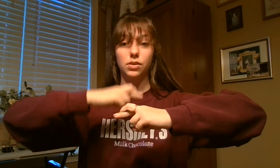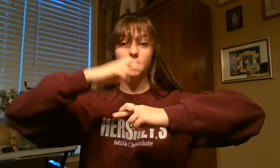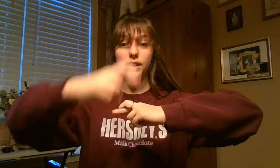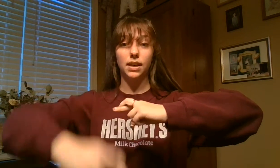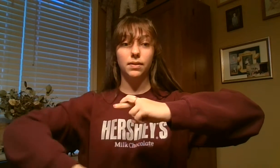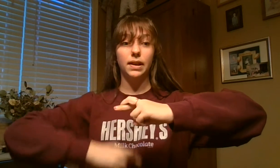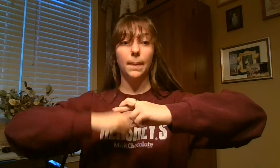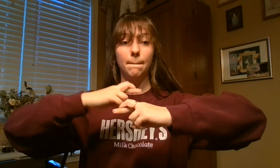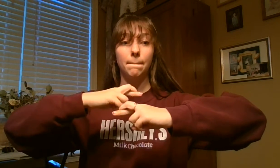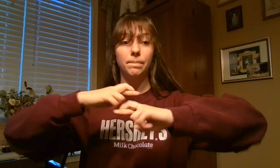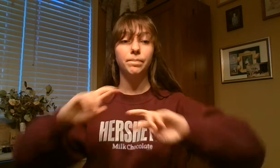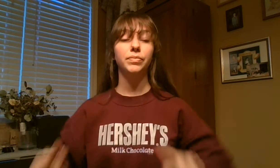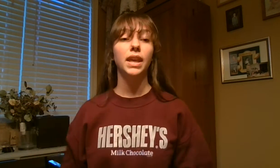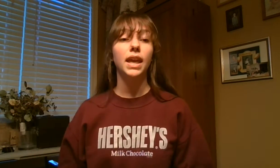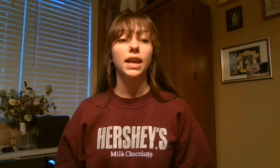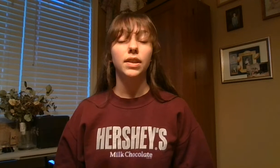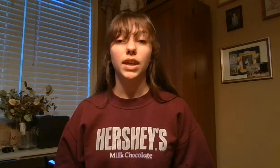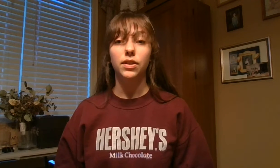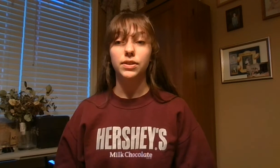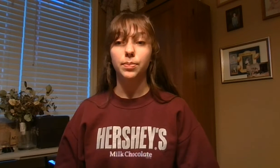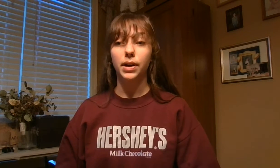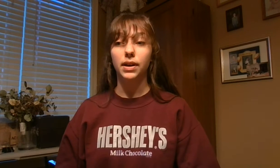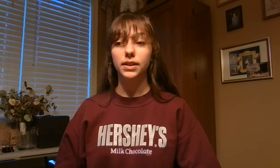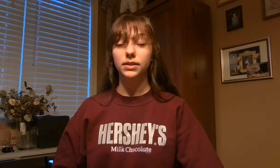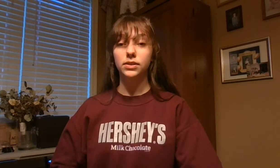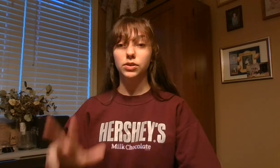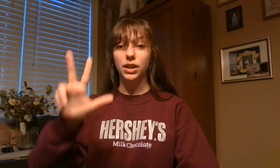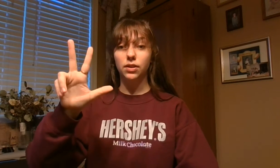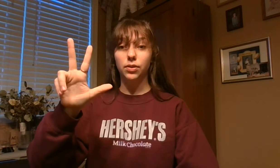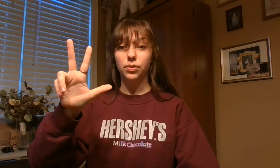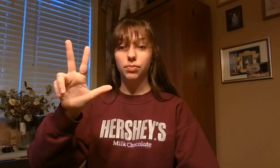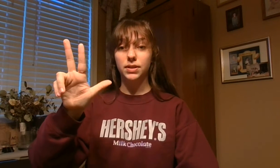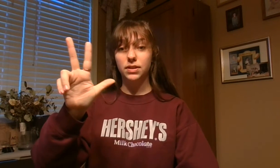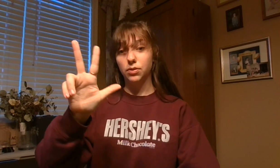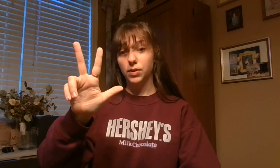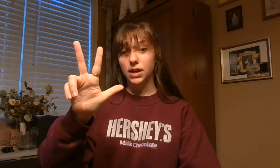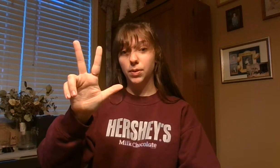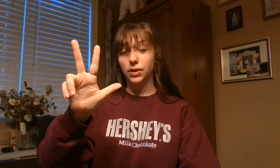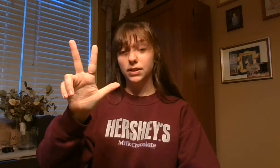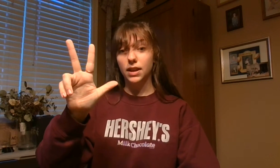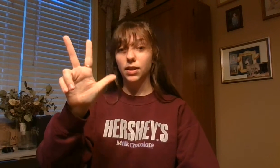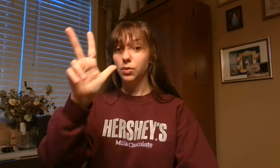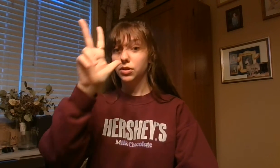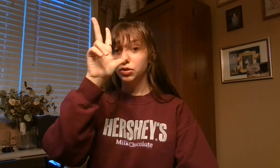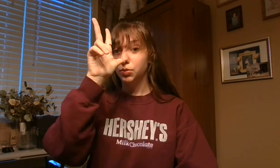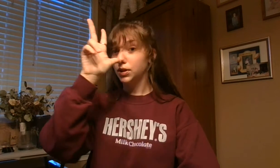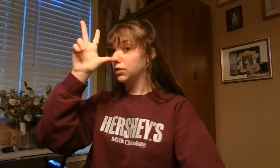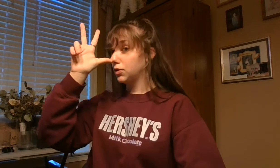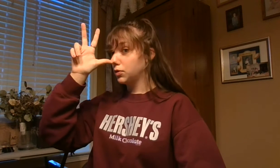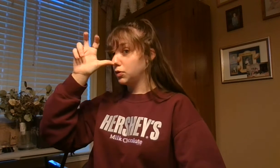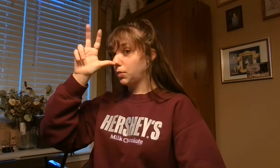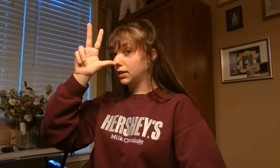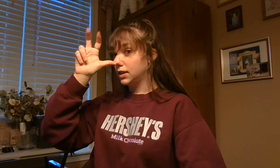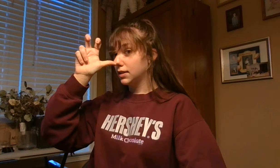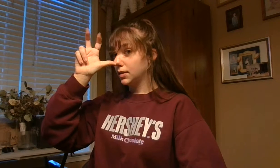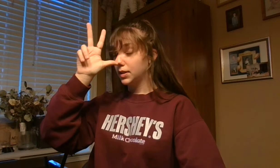you're recycling. Then there's bug. You take this is three in American Sign Language, and you put it to your nose and you bend it. It's